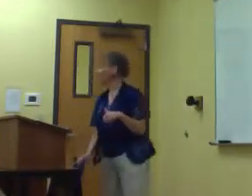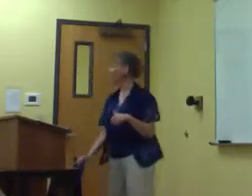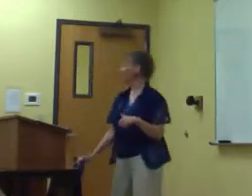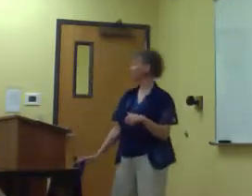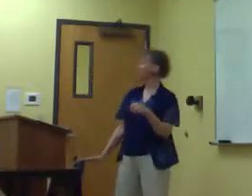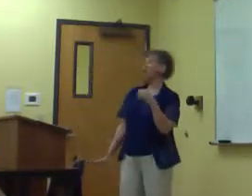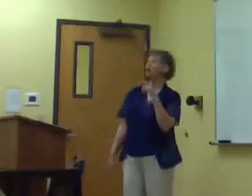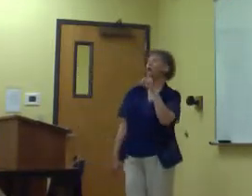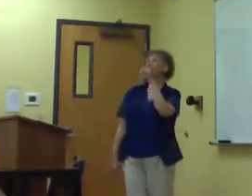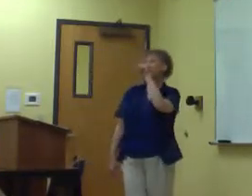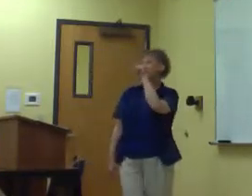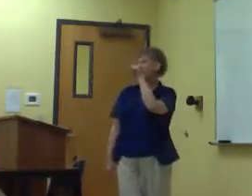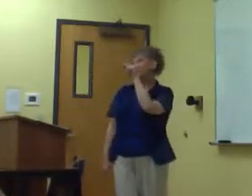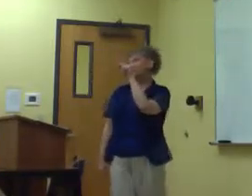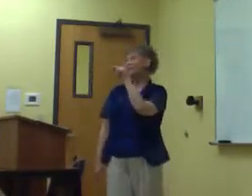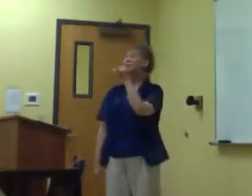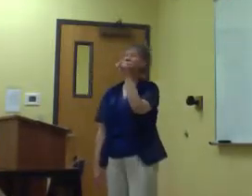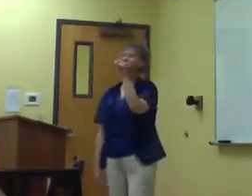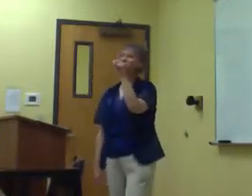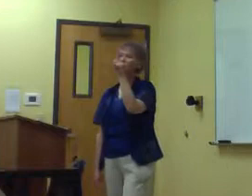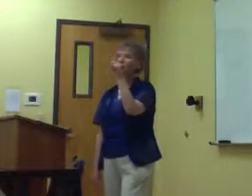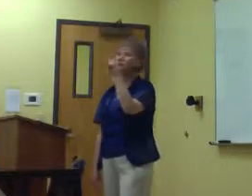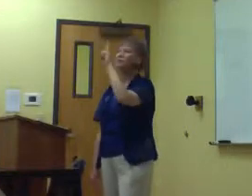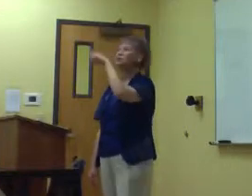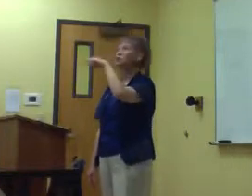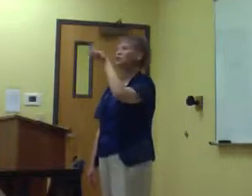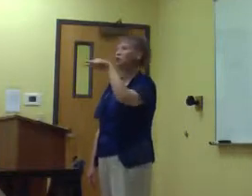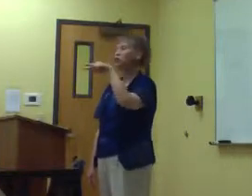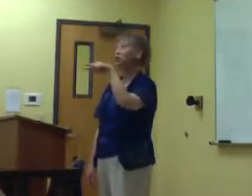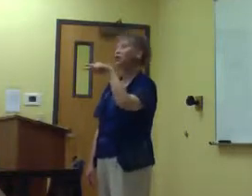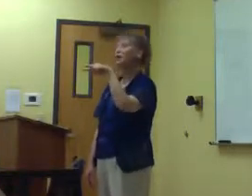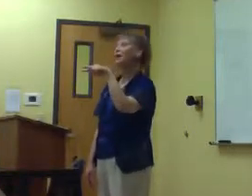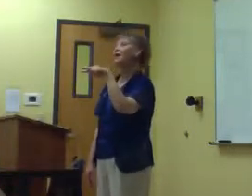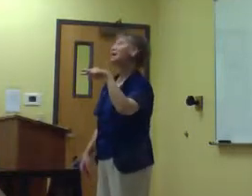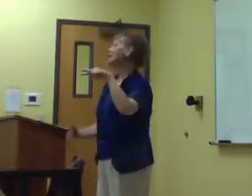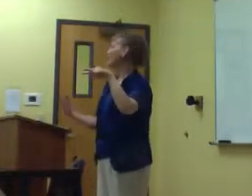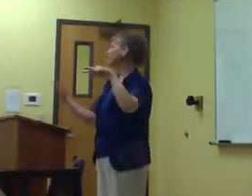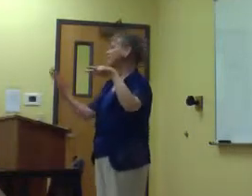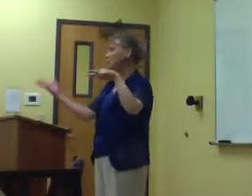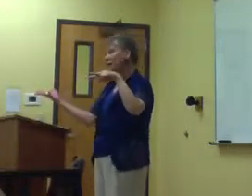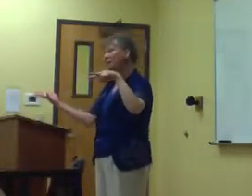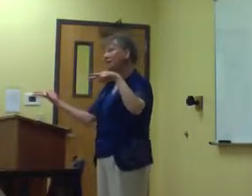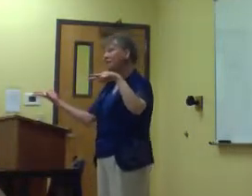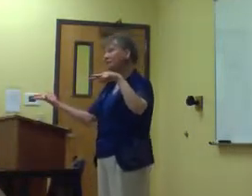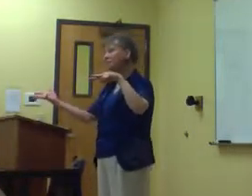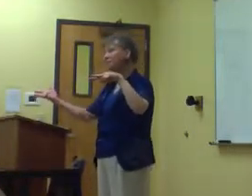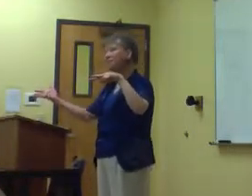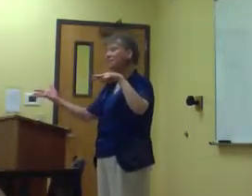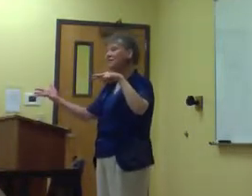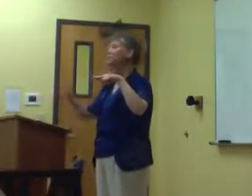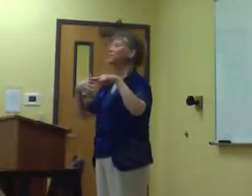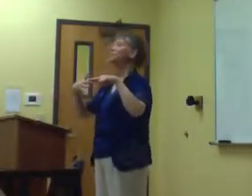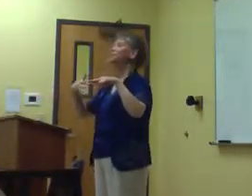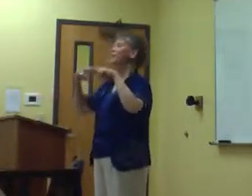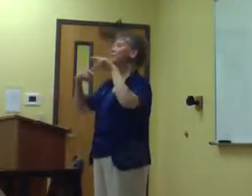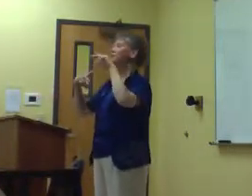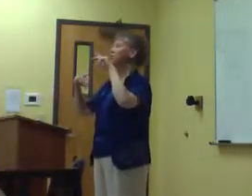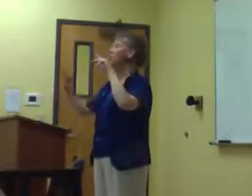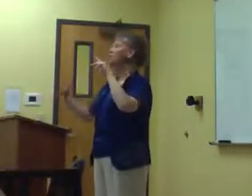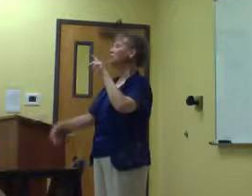got 20, 21, 22. Now, for some reason, they have started